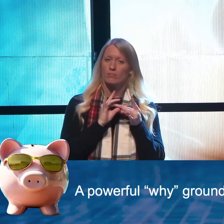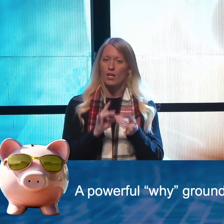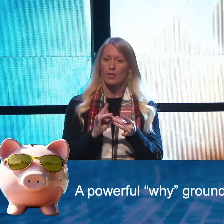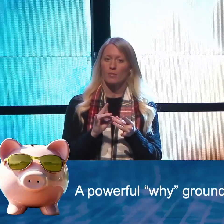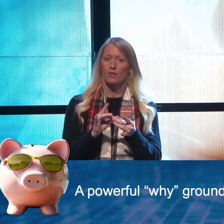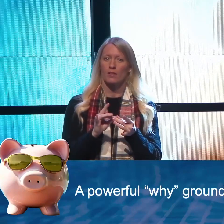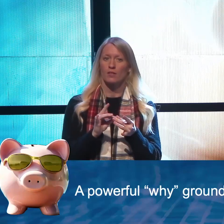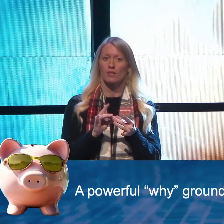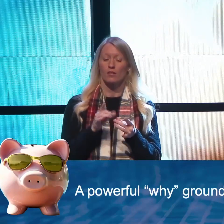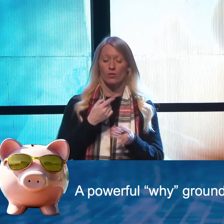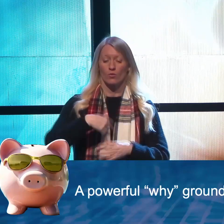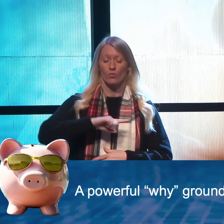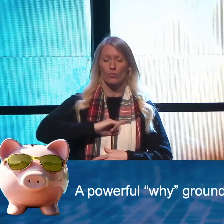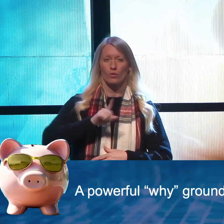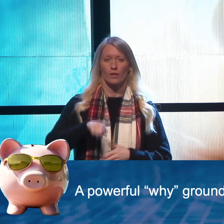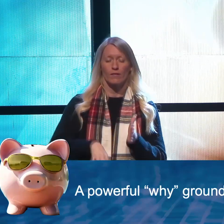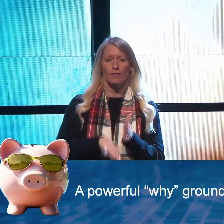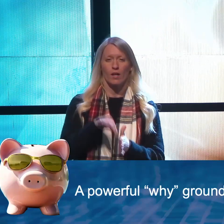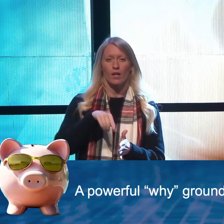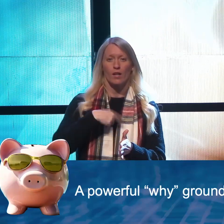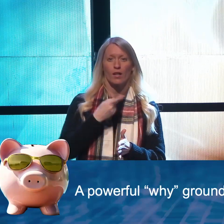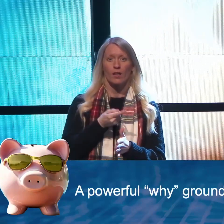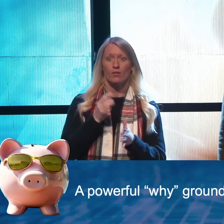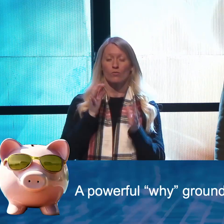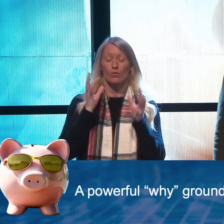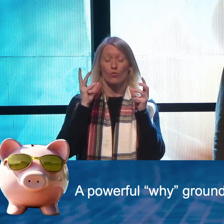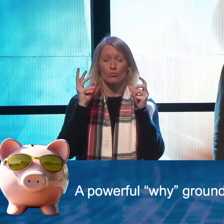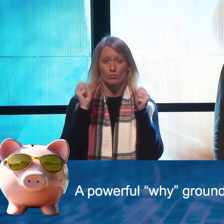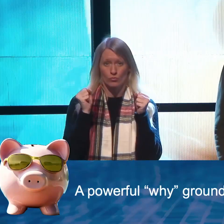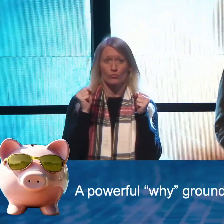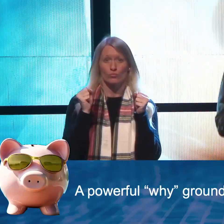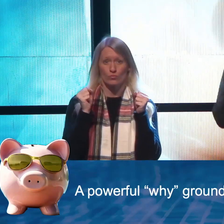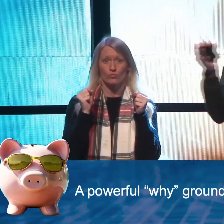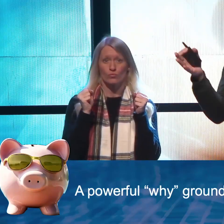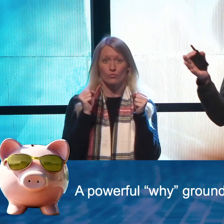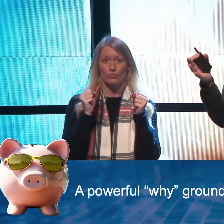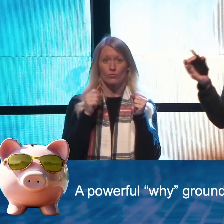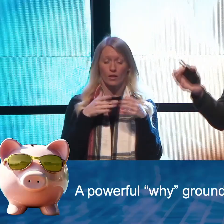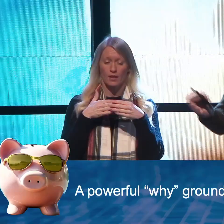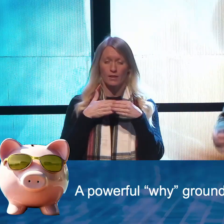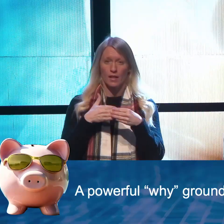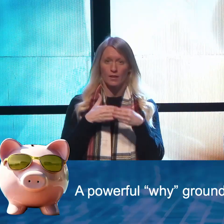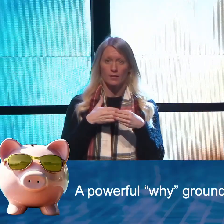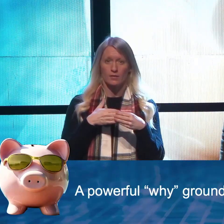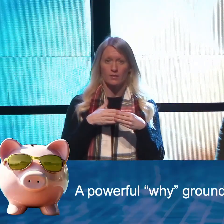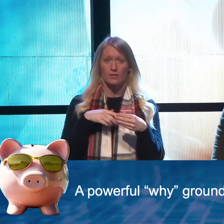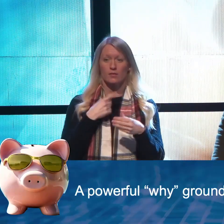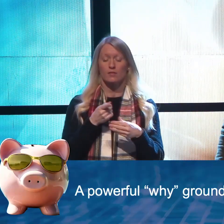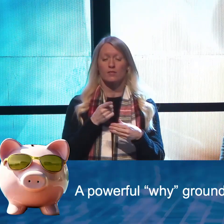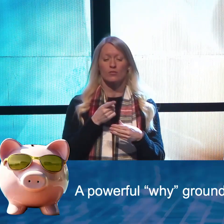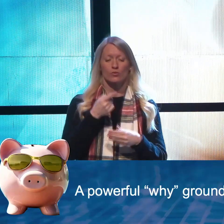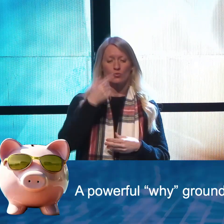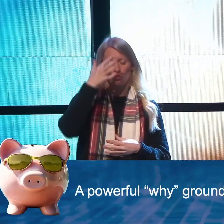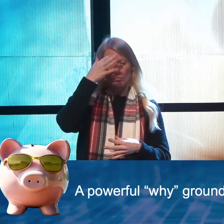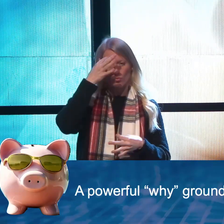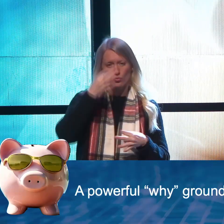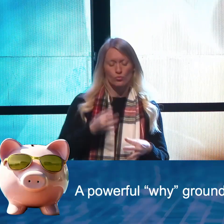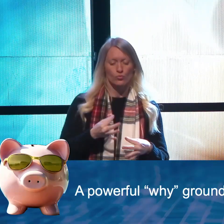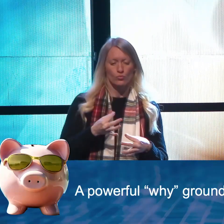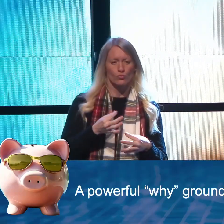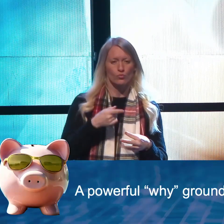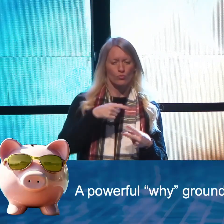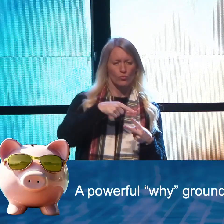find extraordinary. And so it guides us. We're faced with 2 choices. Which one are we going to make? Well, let's go to our